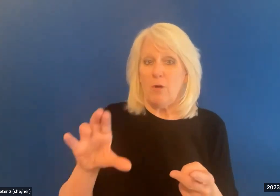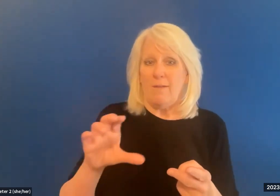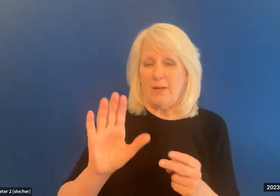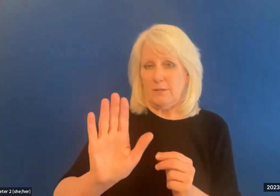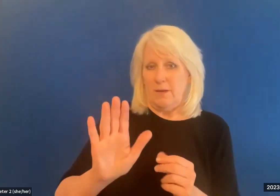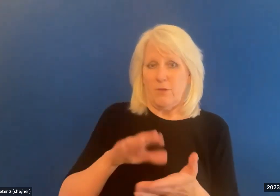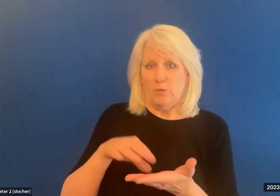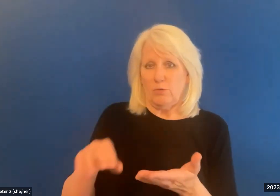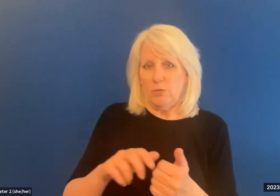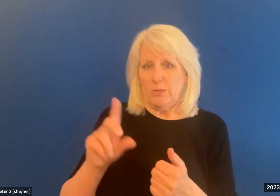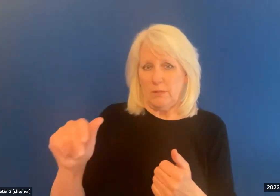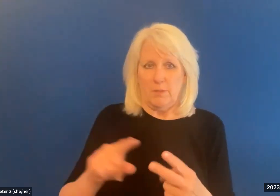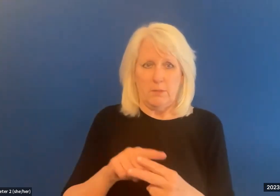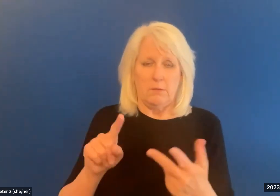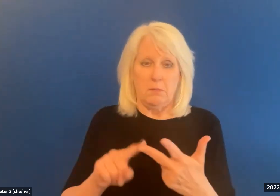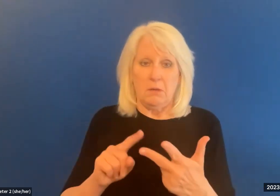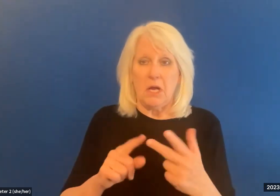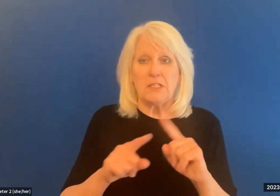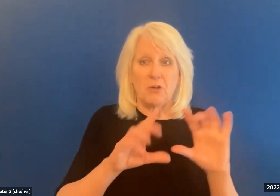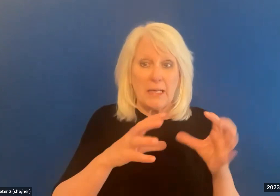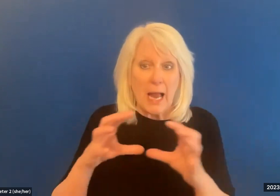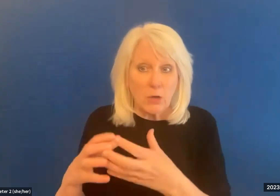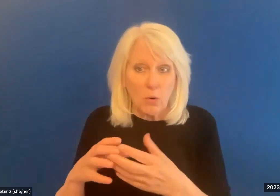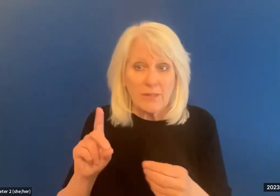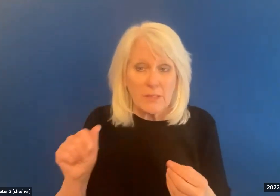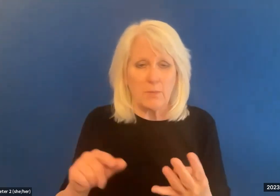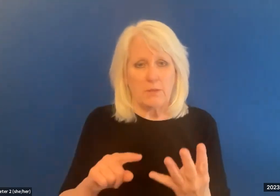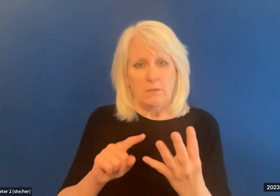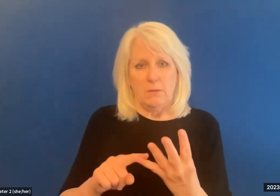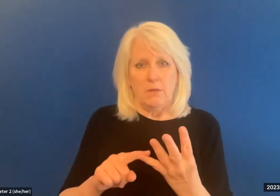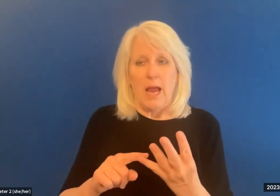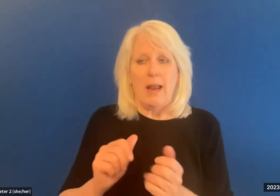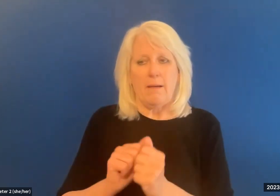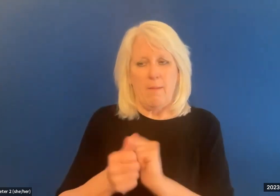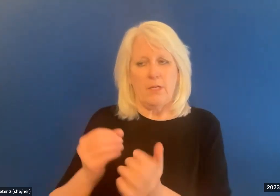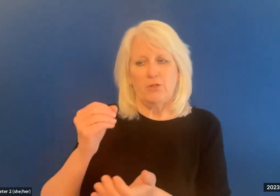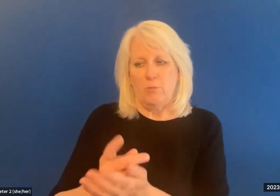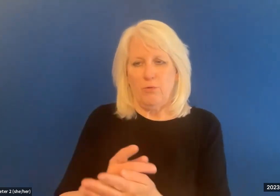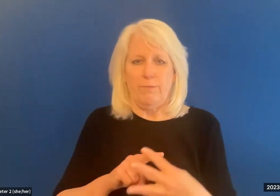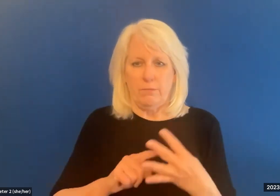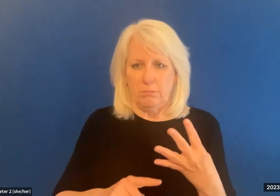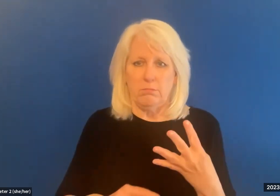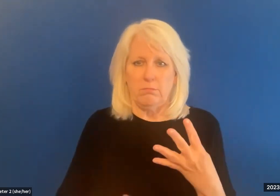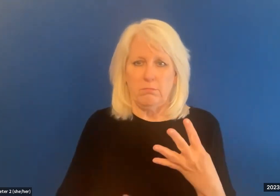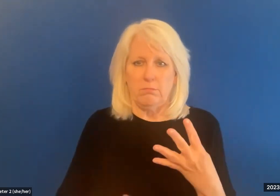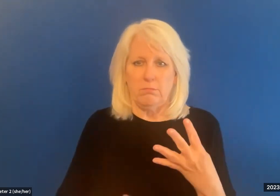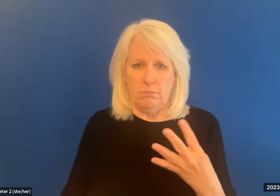with disabilities, categories of disabilities, and approved accommodations.